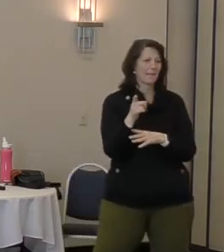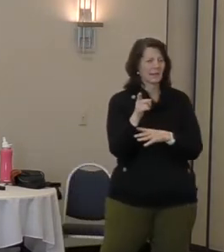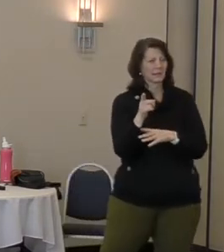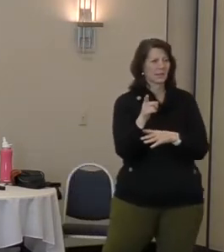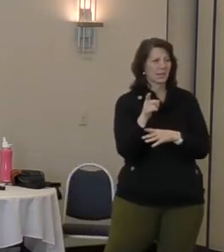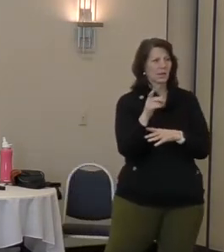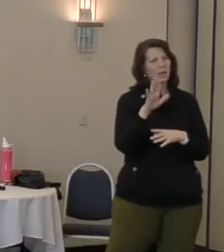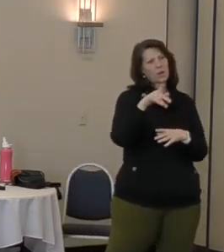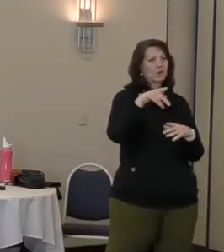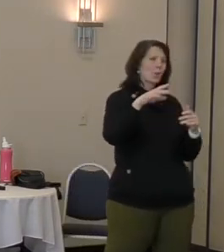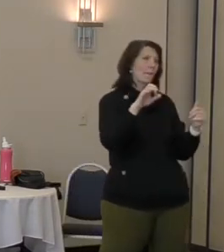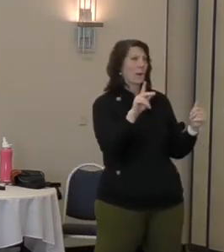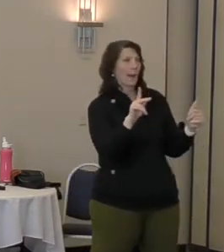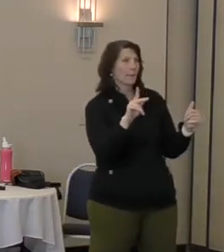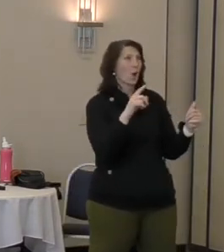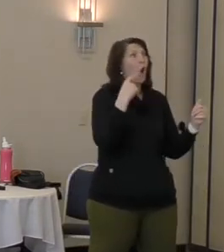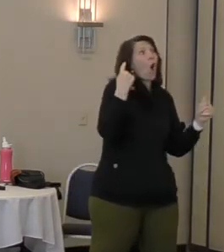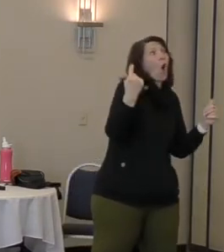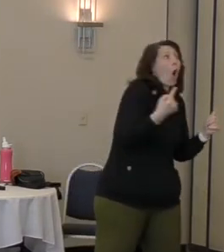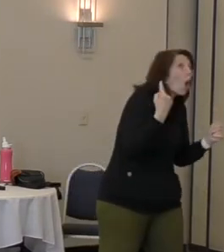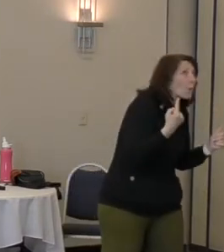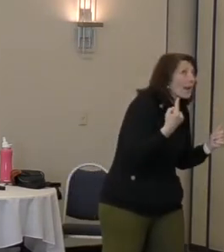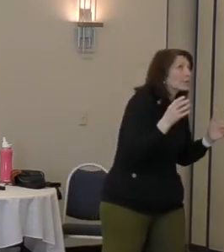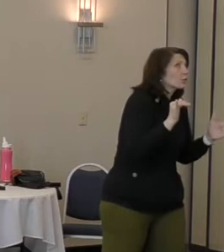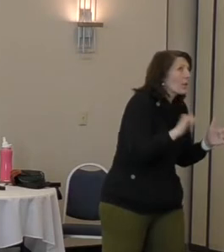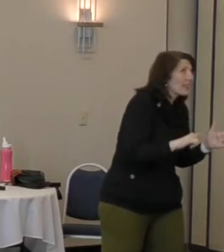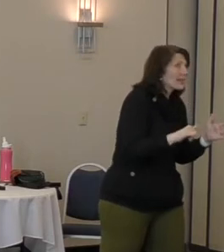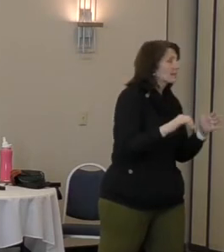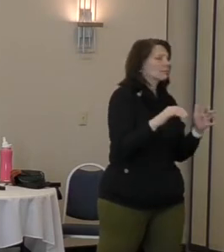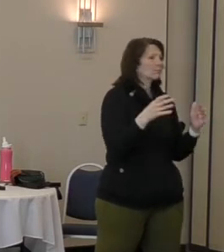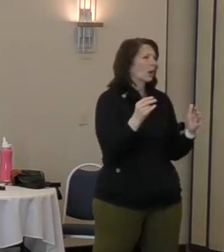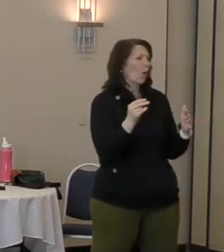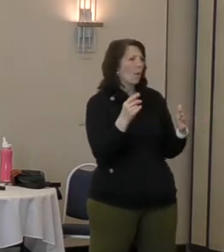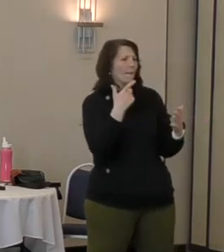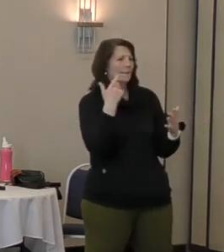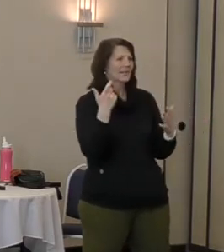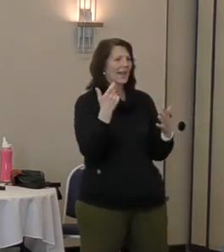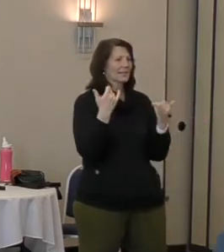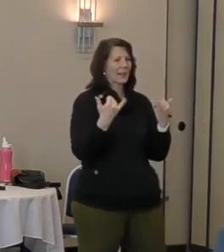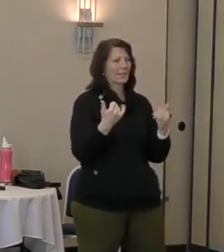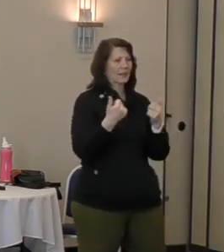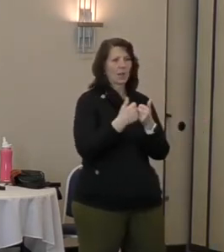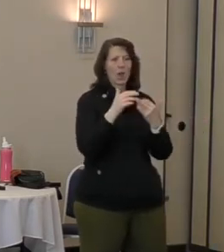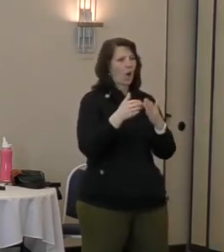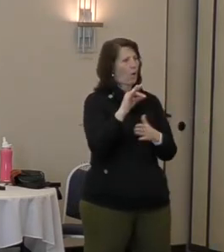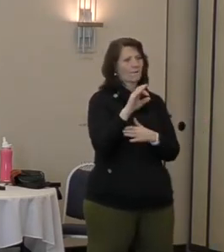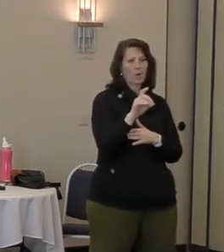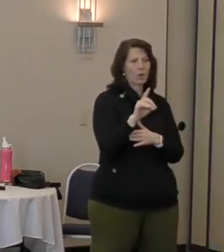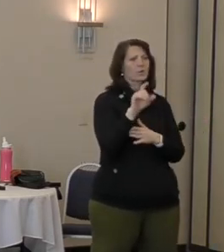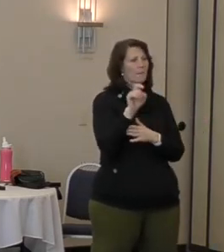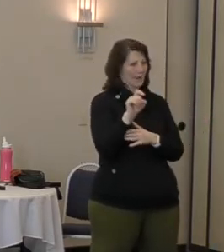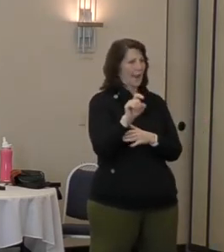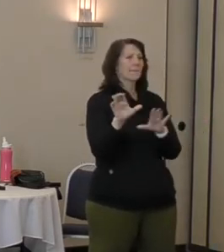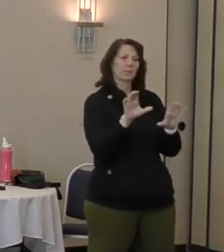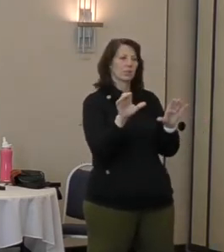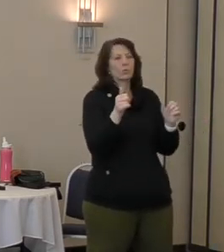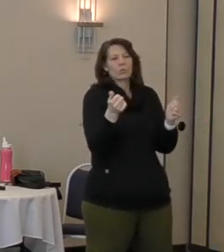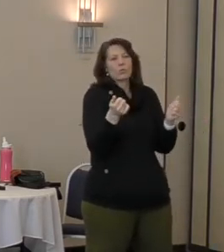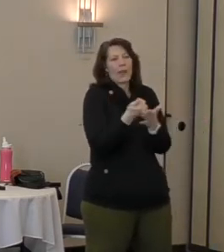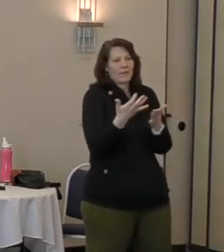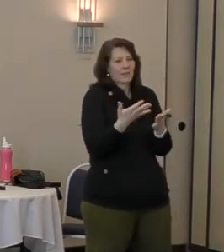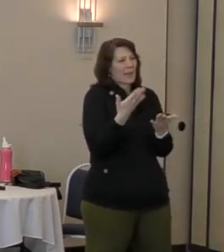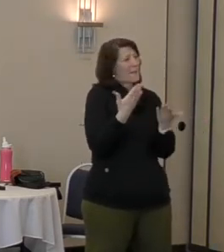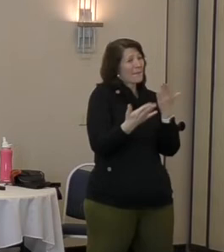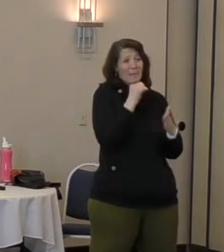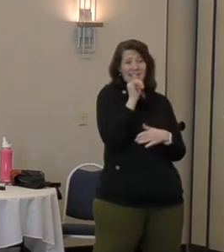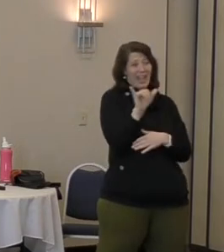your prop should always do this. Because in the modern game, all your forwards should be able to do everything, right? Now, they may not do it as well as